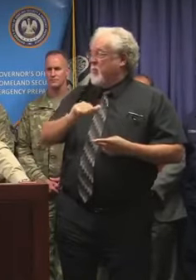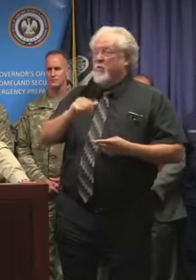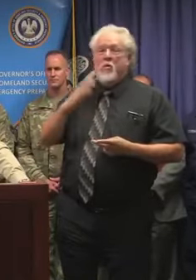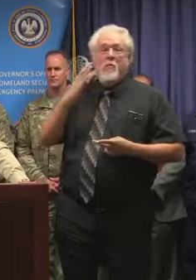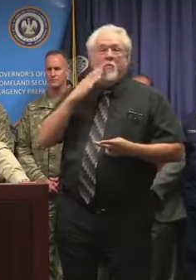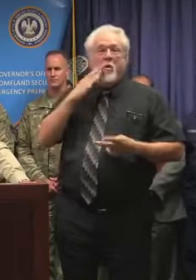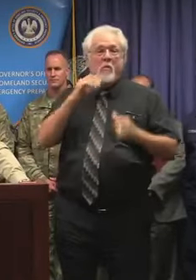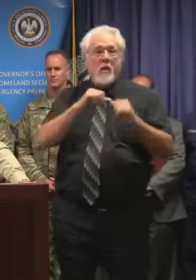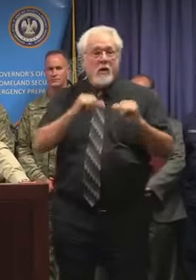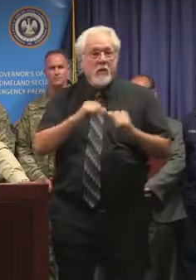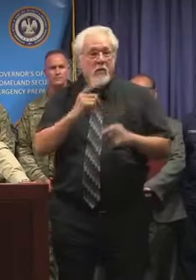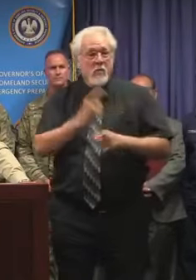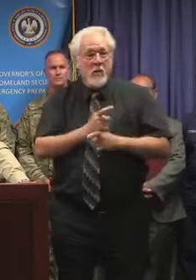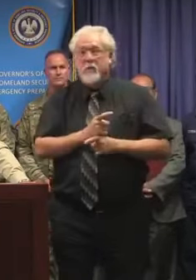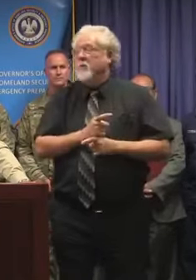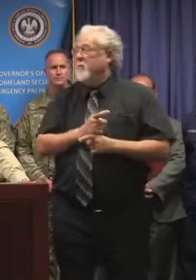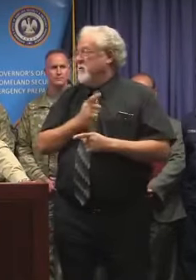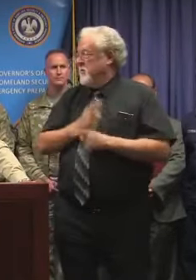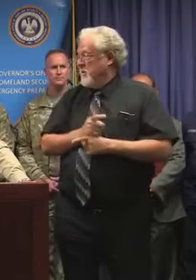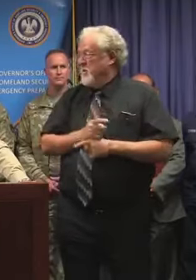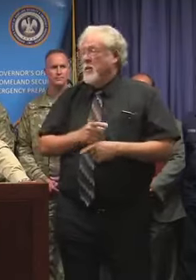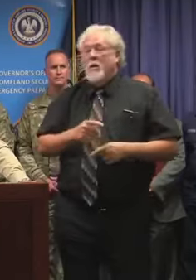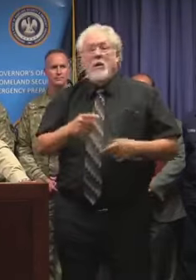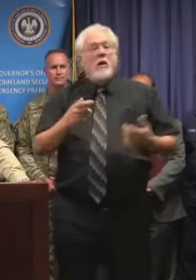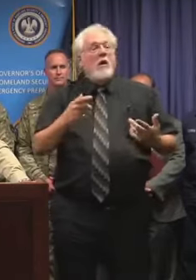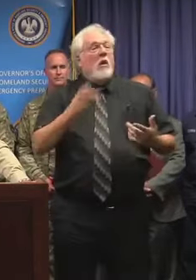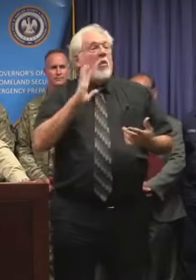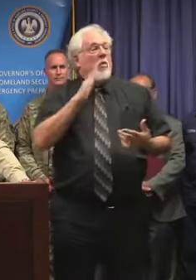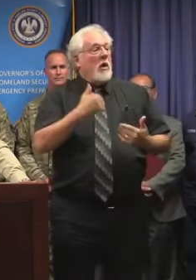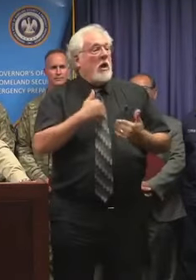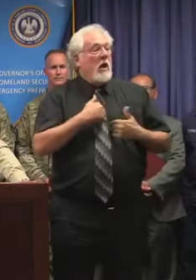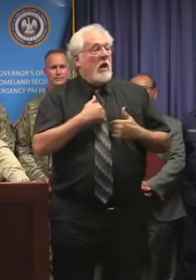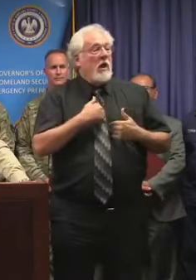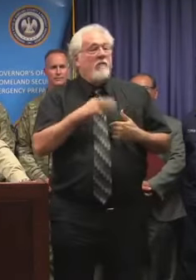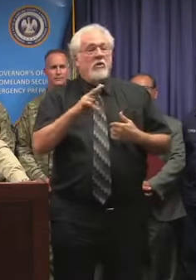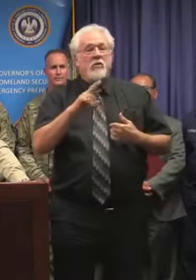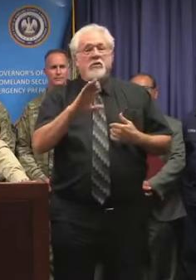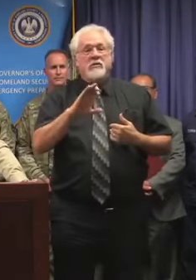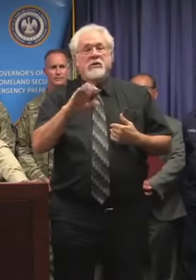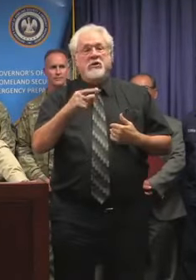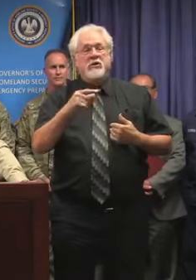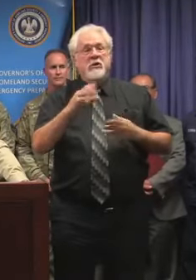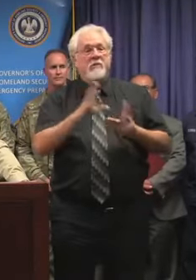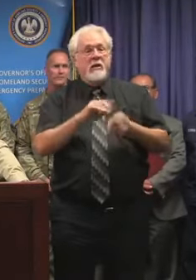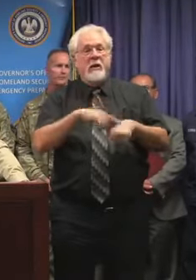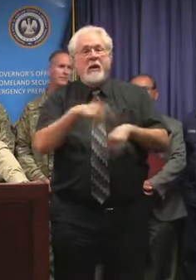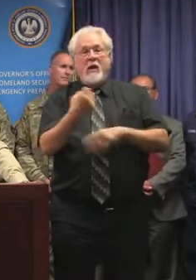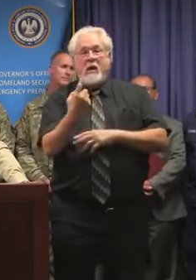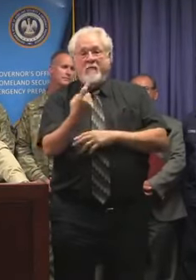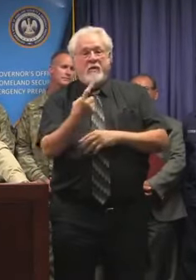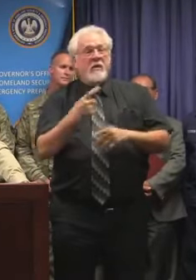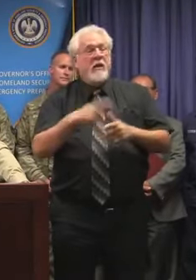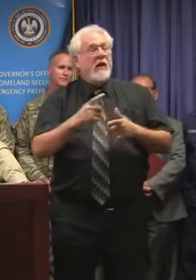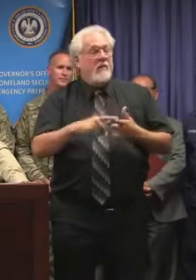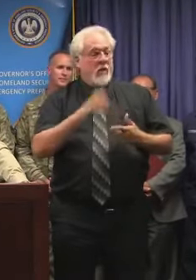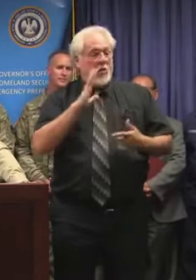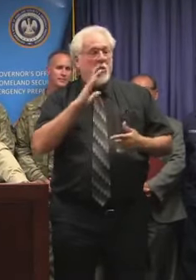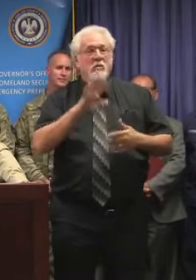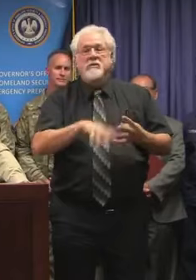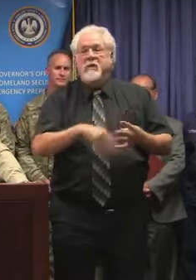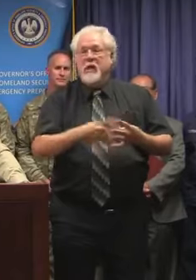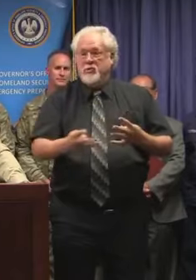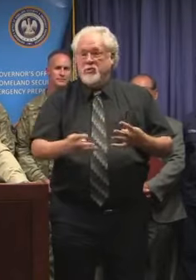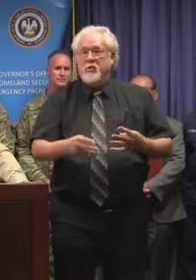Okay. Yes. Okay, we will have a UCG meeting tomorrow at 11, and so we will